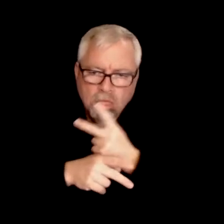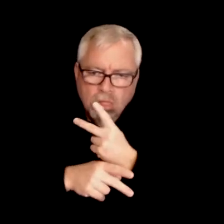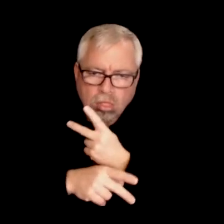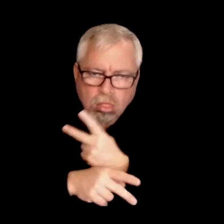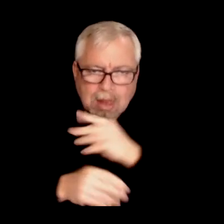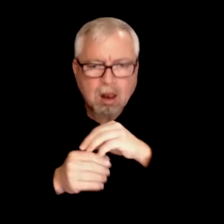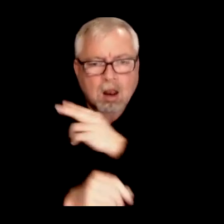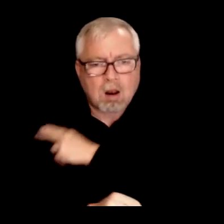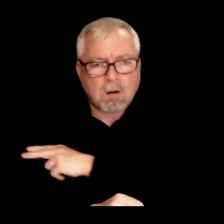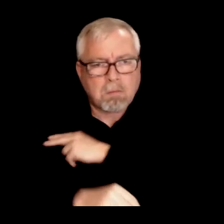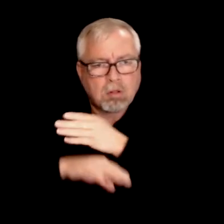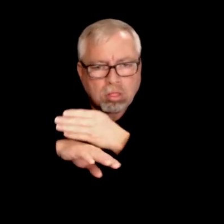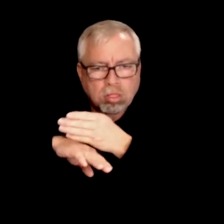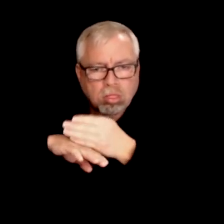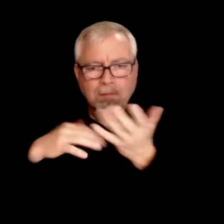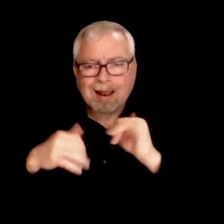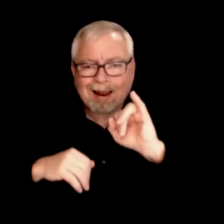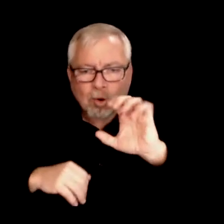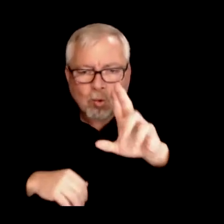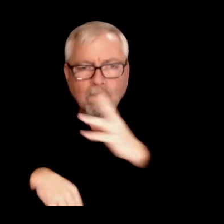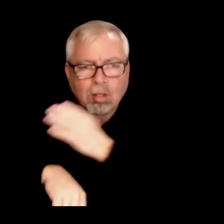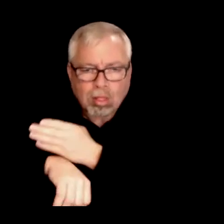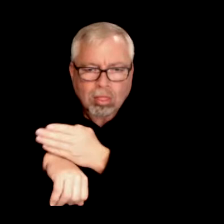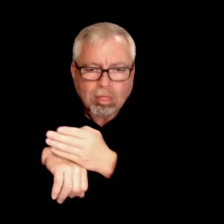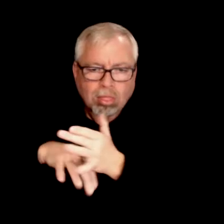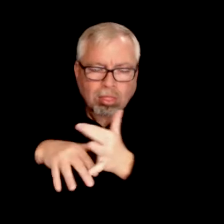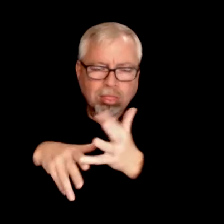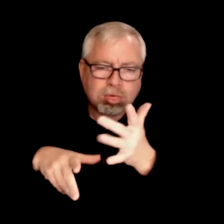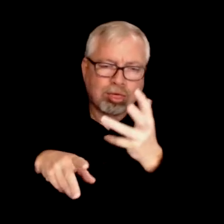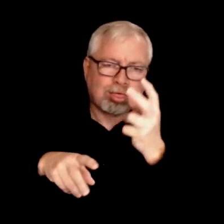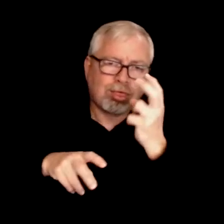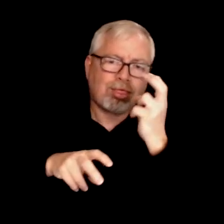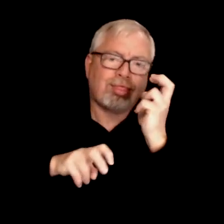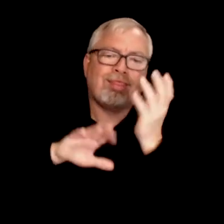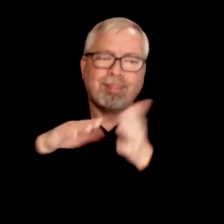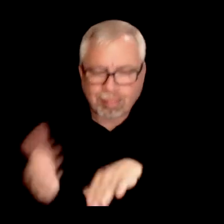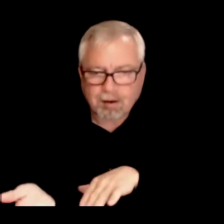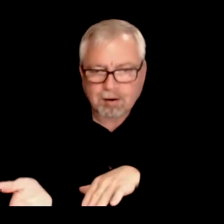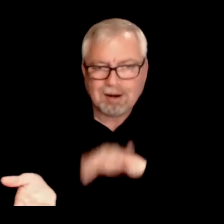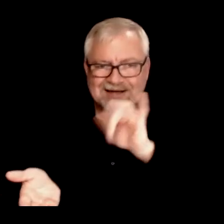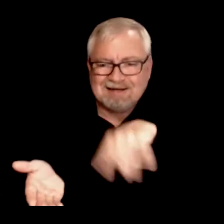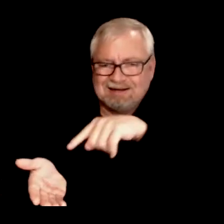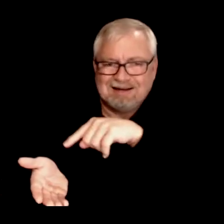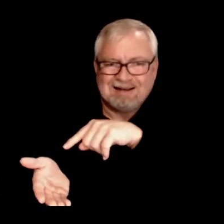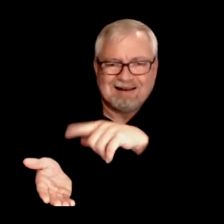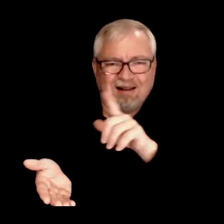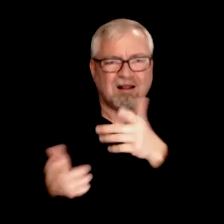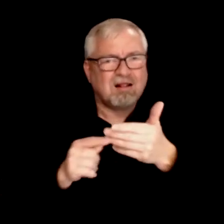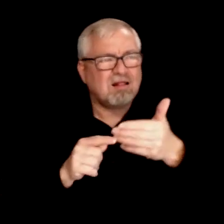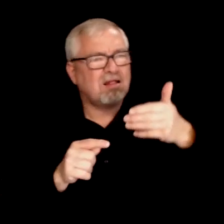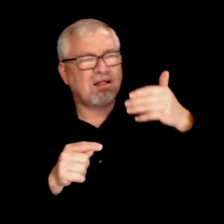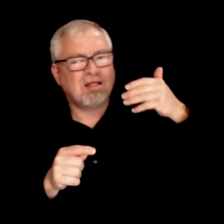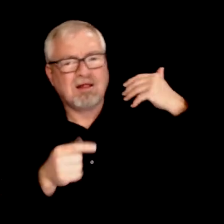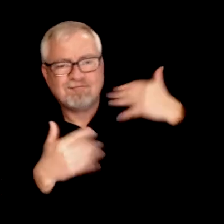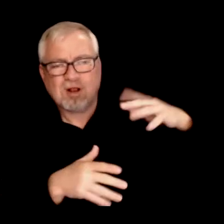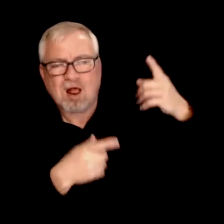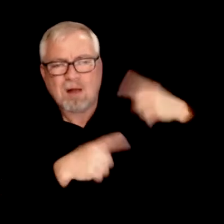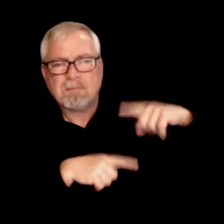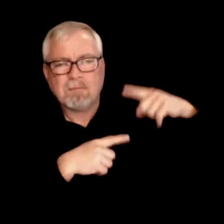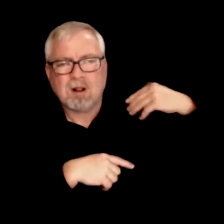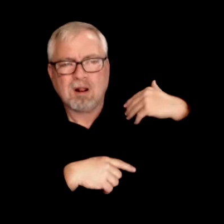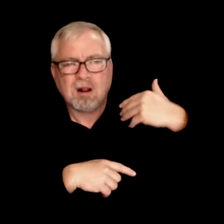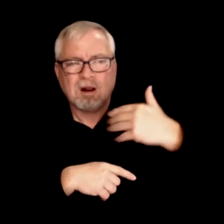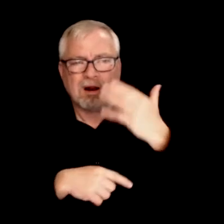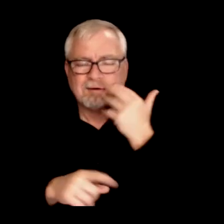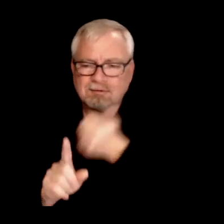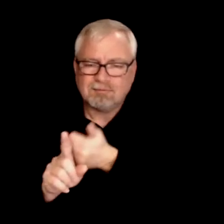illness and becoming more and more ill. So it's a lagging indicator is the way we describe it. So as we